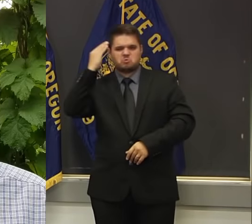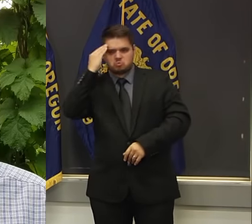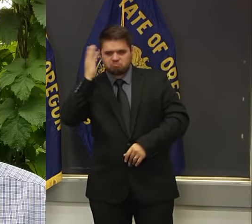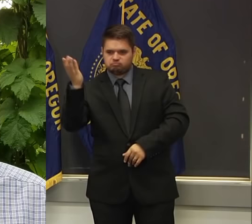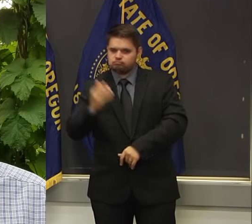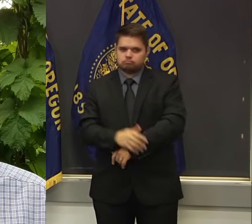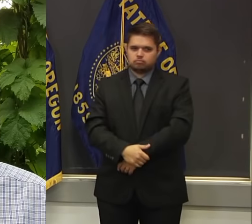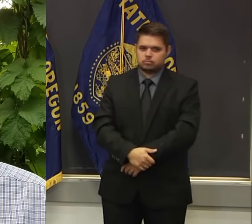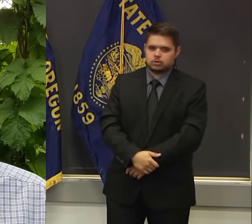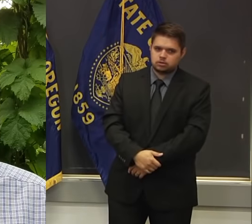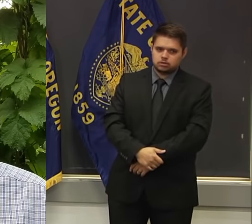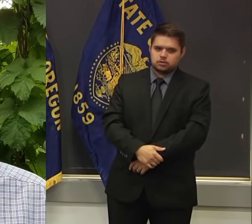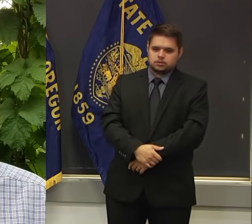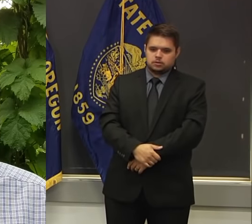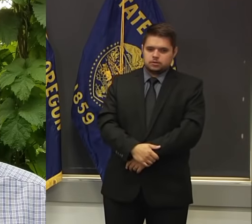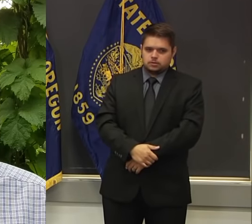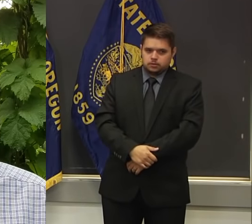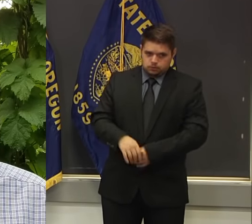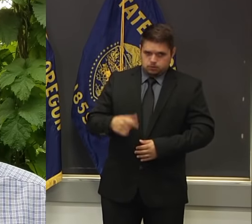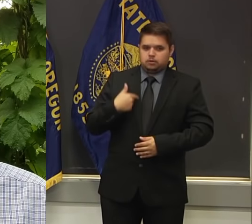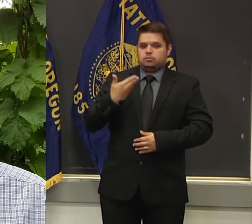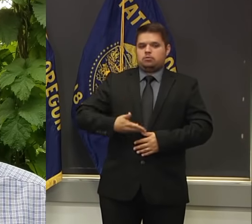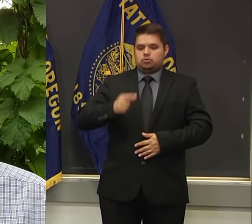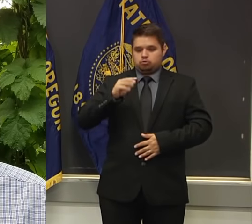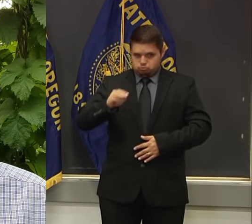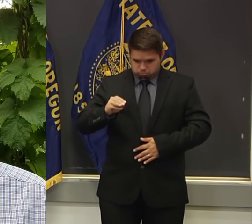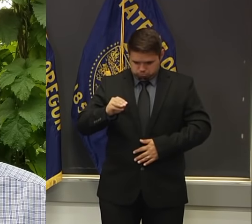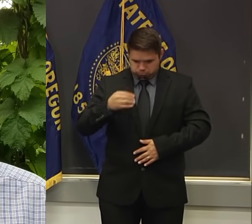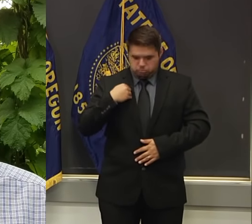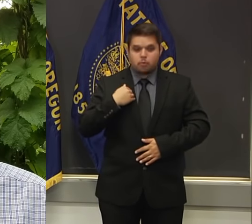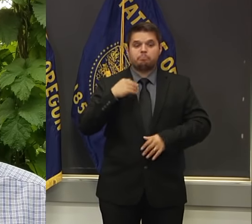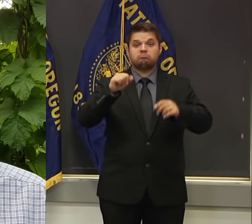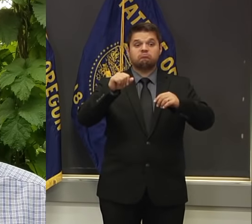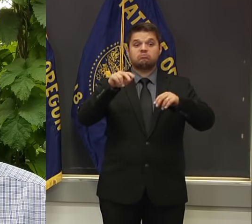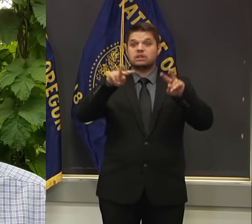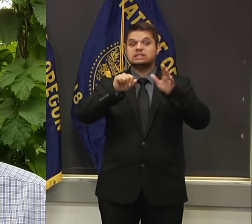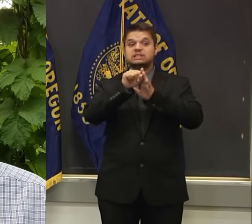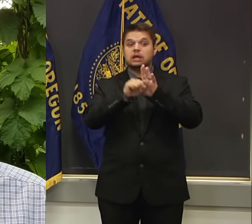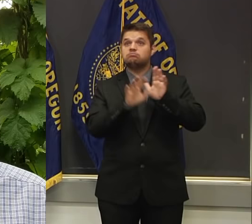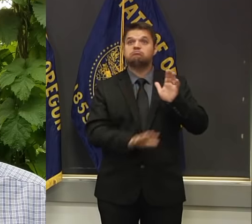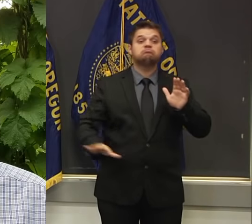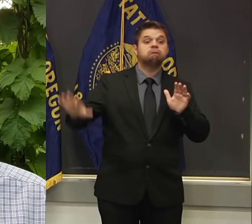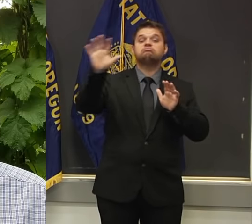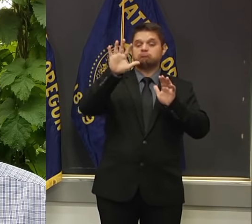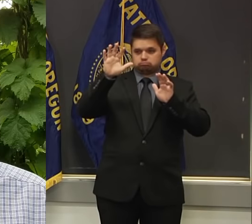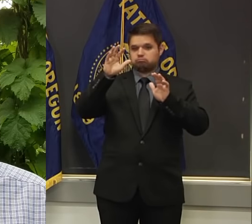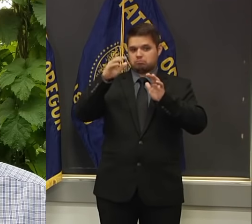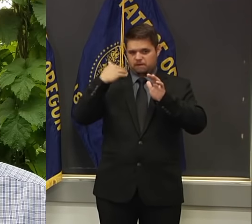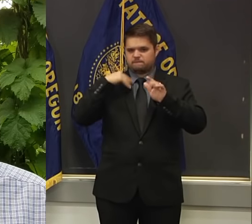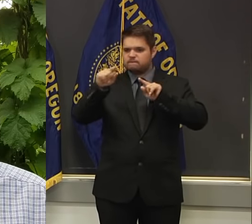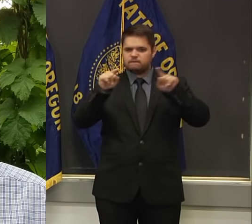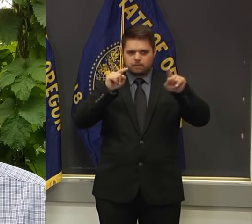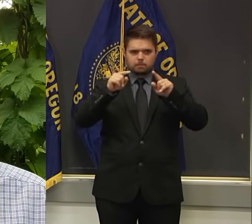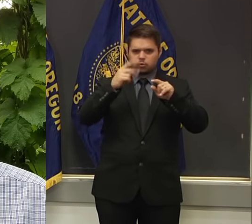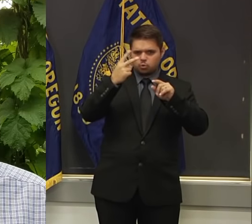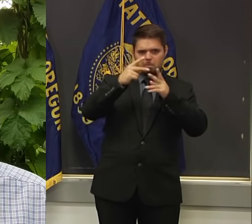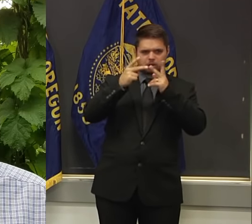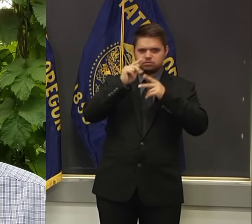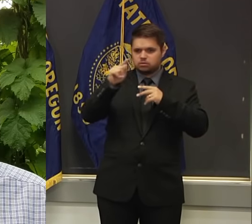Yeah, right now statewide we have 2 places where we really monitor for carbon monoxide. That's in the Portland metro area,